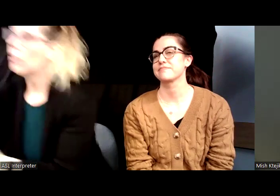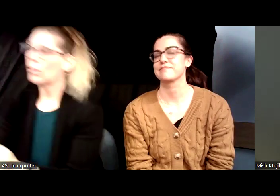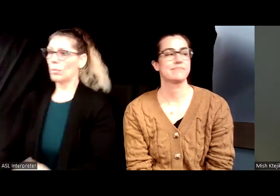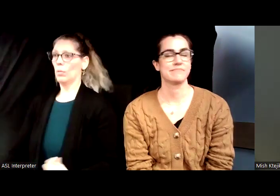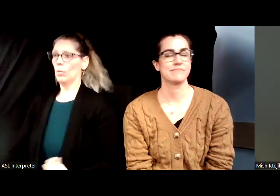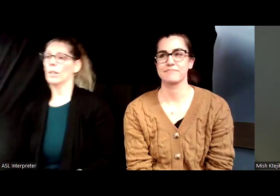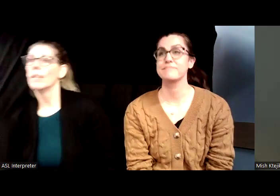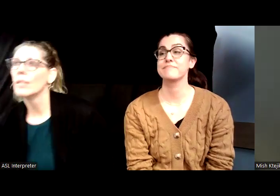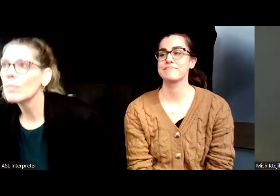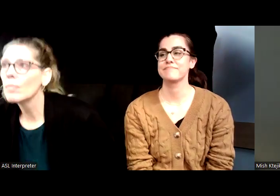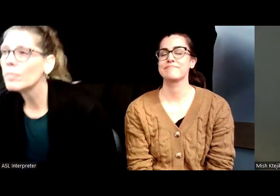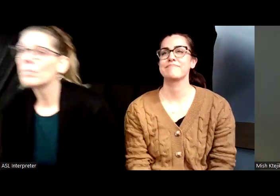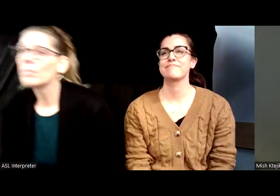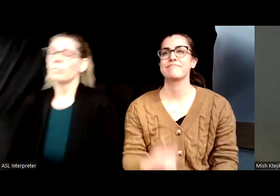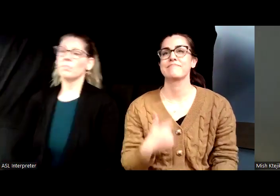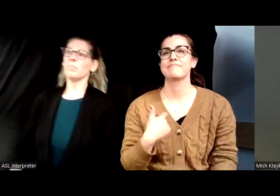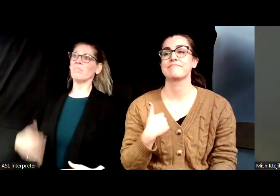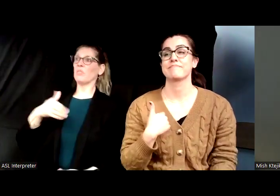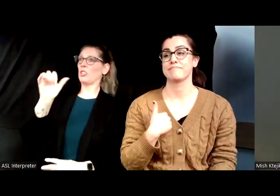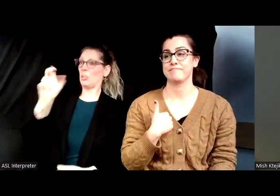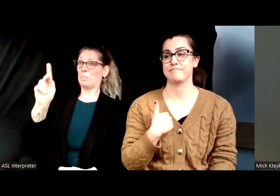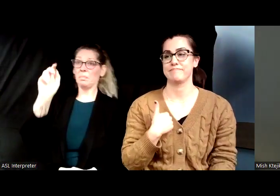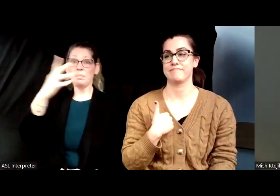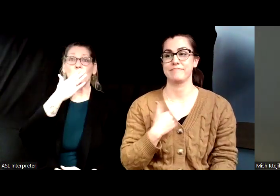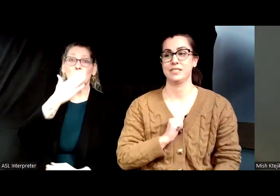Yeah, okay, thank you.